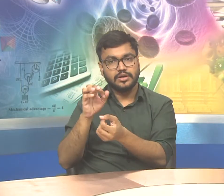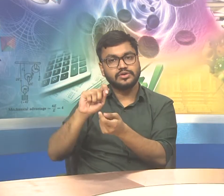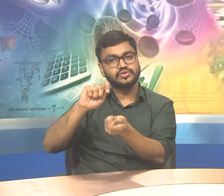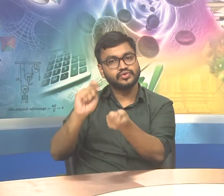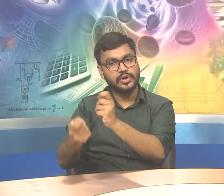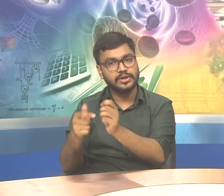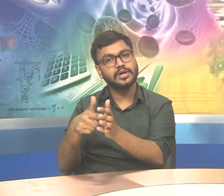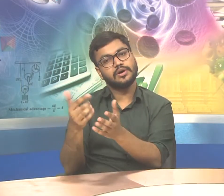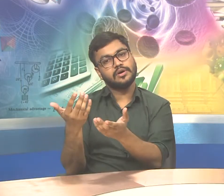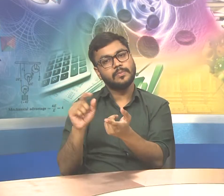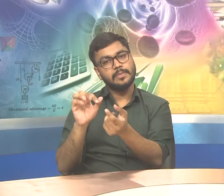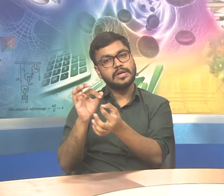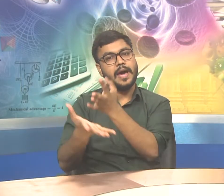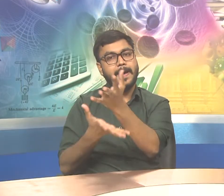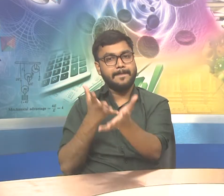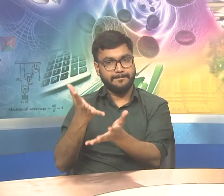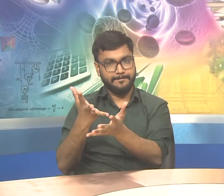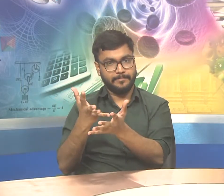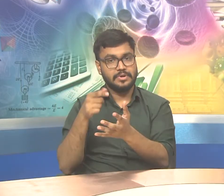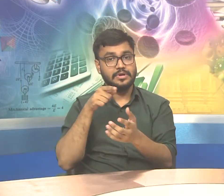There are various examples